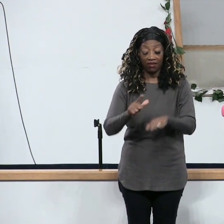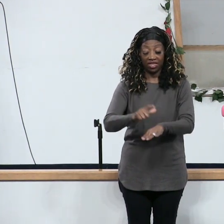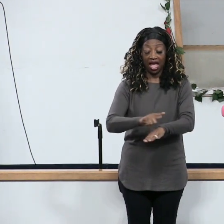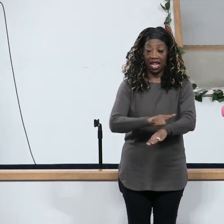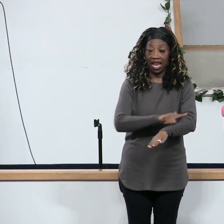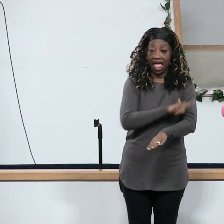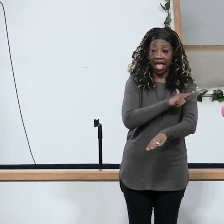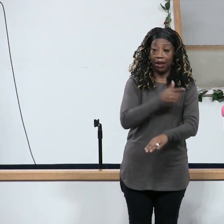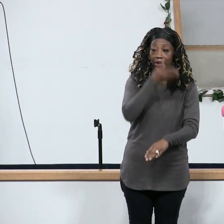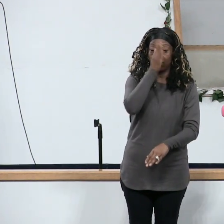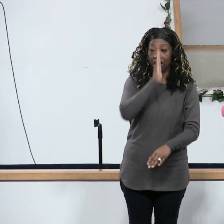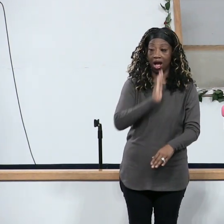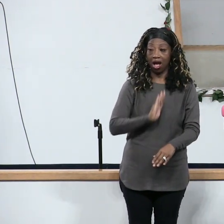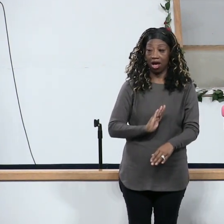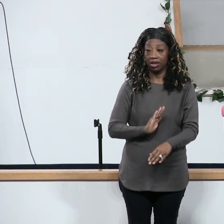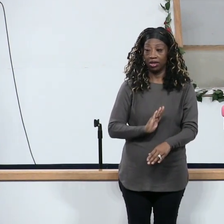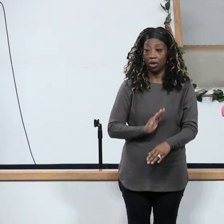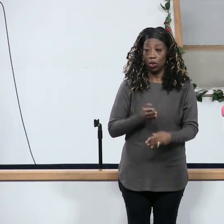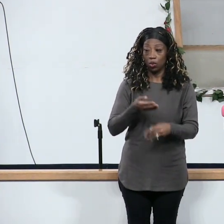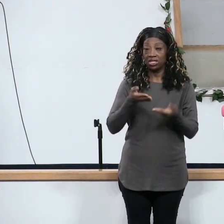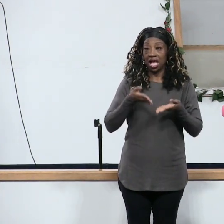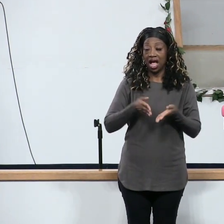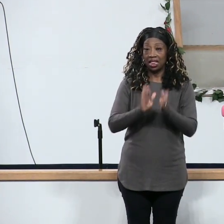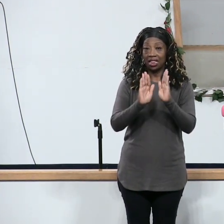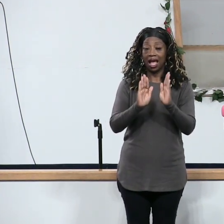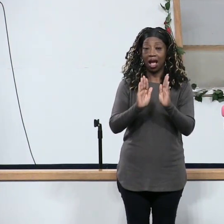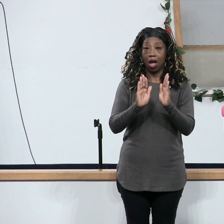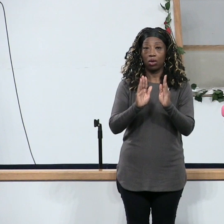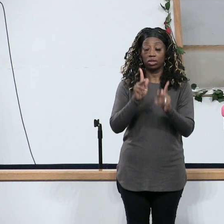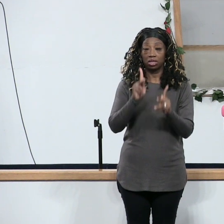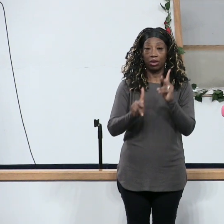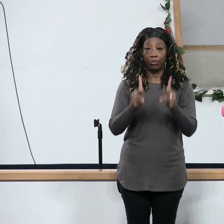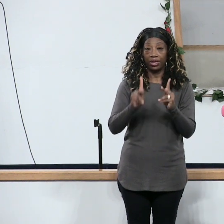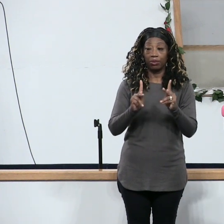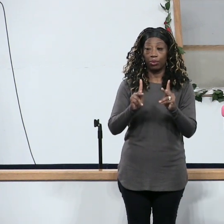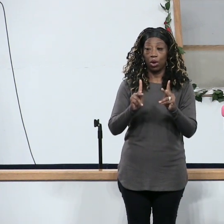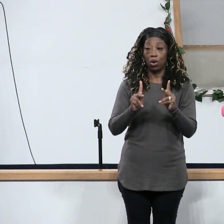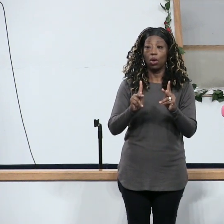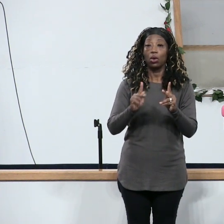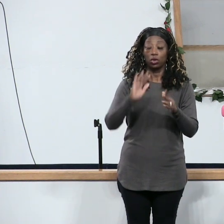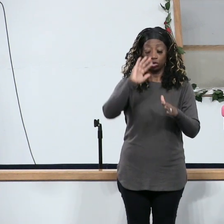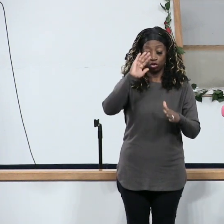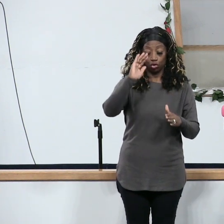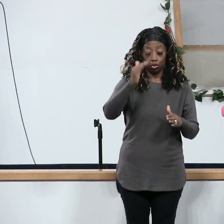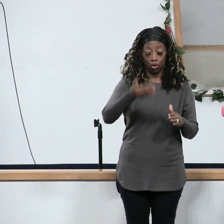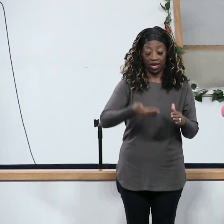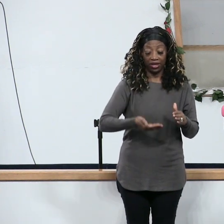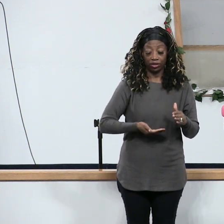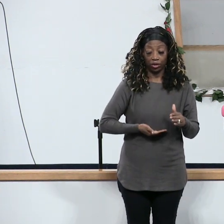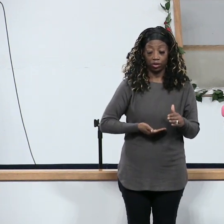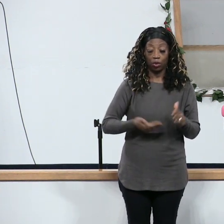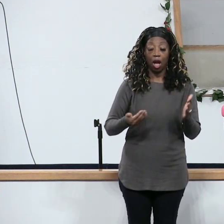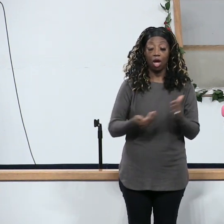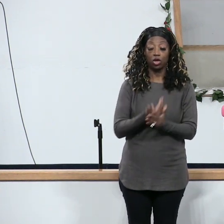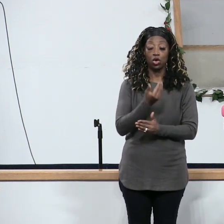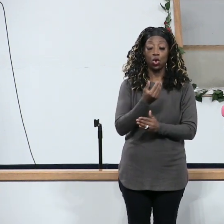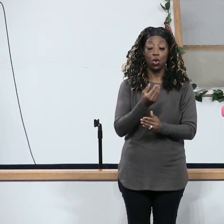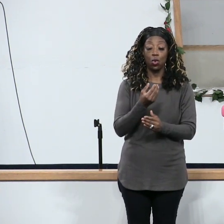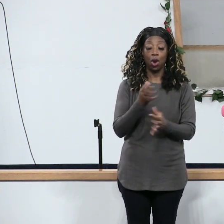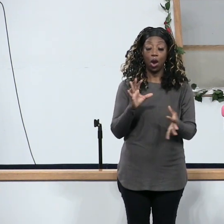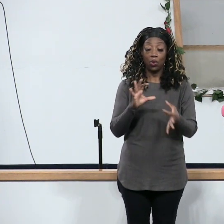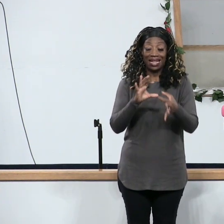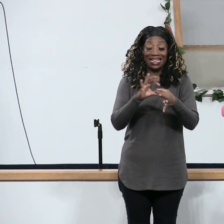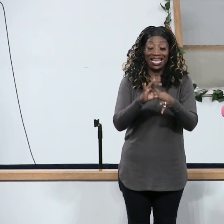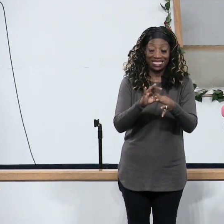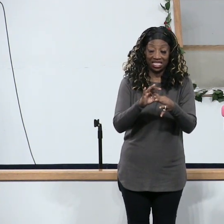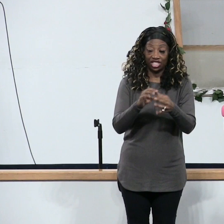Lamb of God, which allows humanity now to enter into a new covenant or a new relationship with